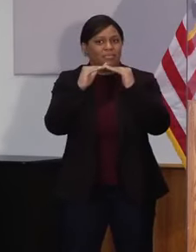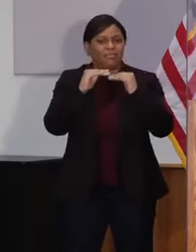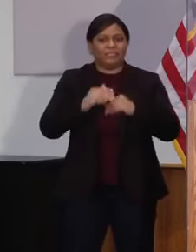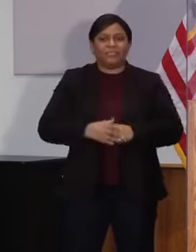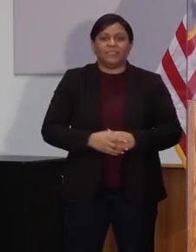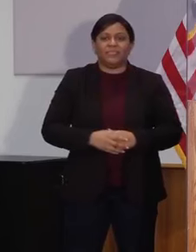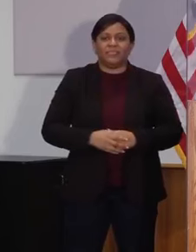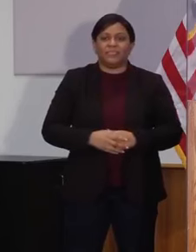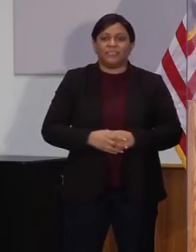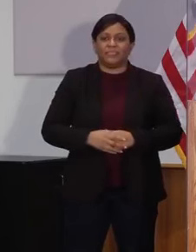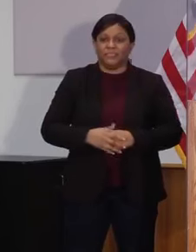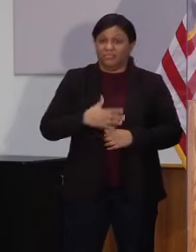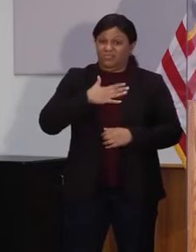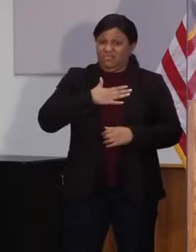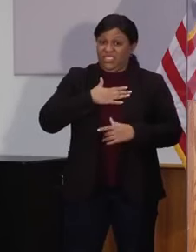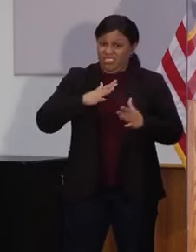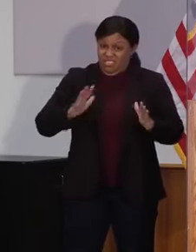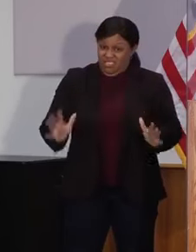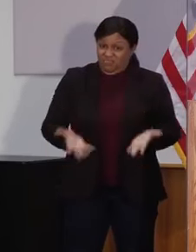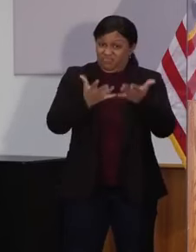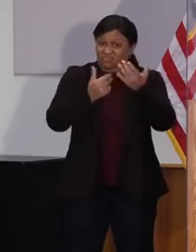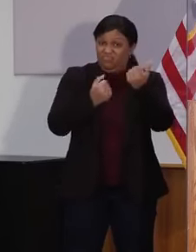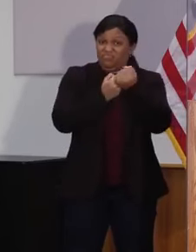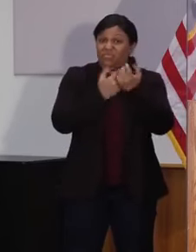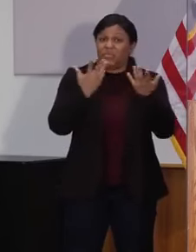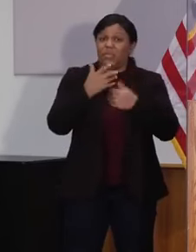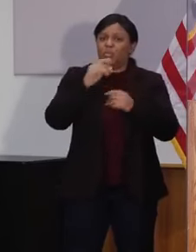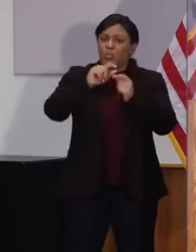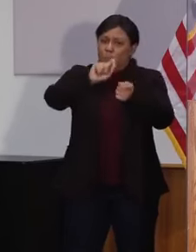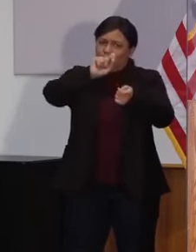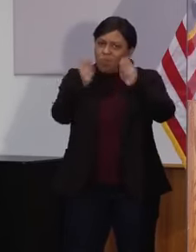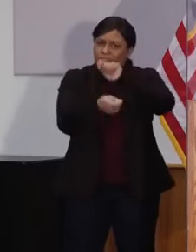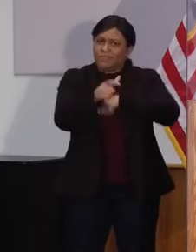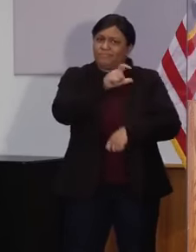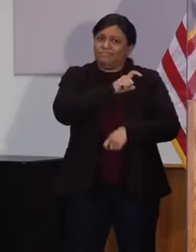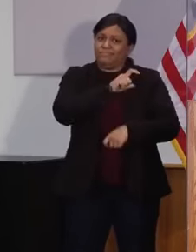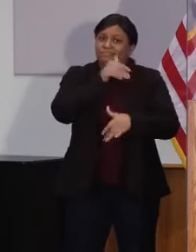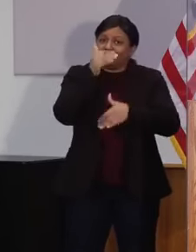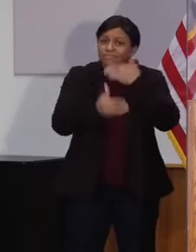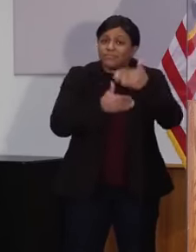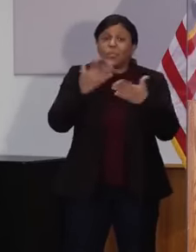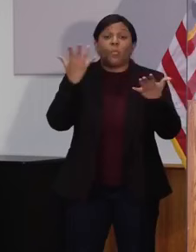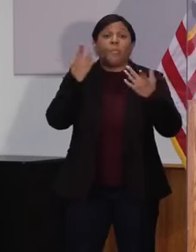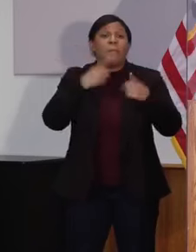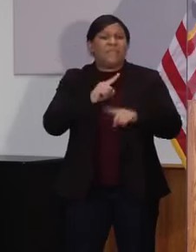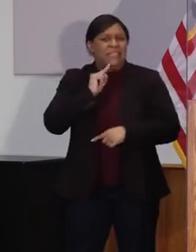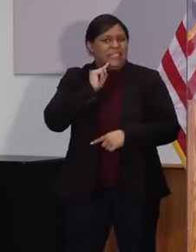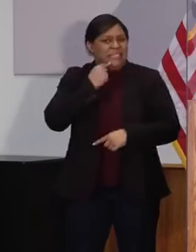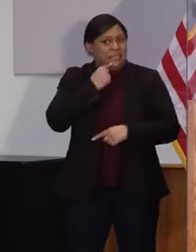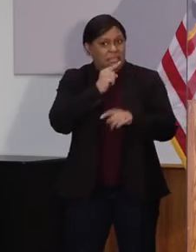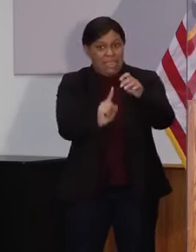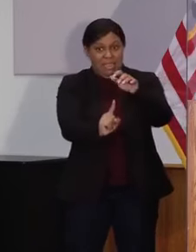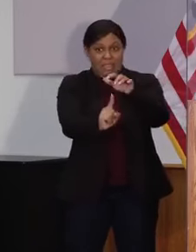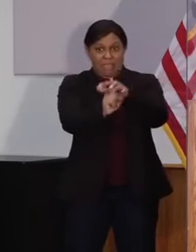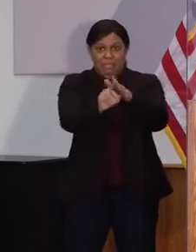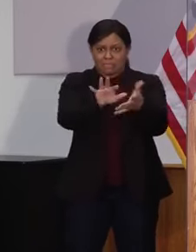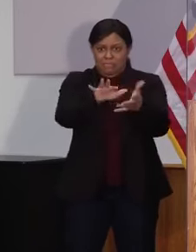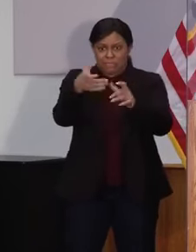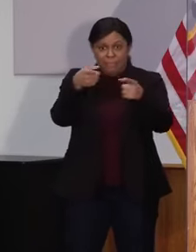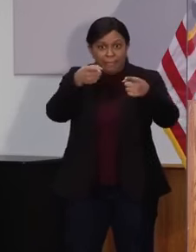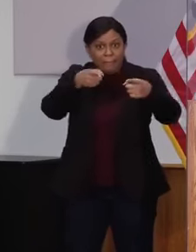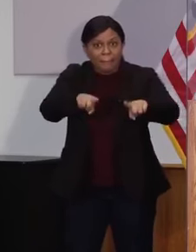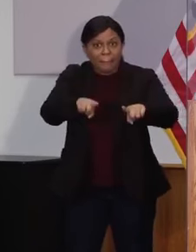enforcement for arbitration reform, so that if in those situations where serious incidents were to occur, and officers